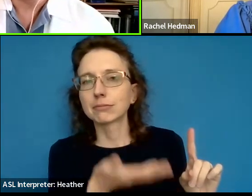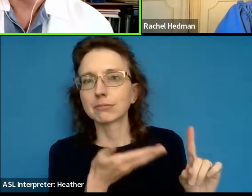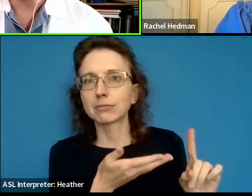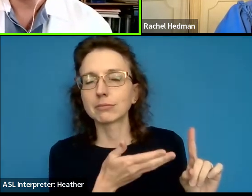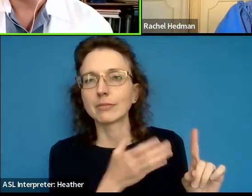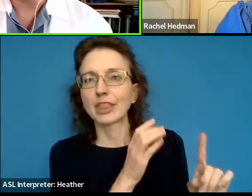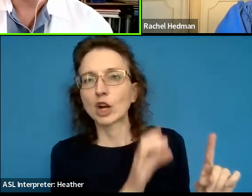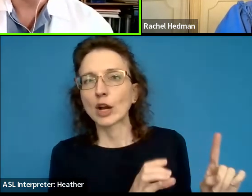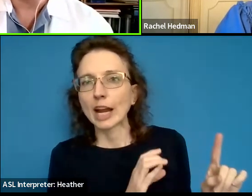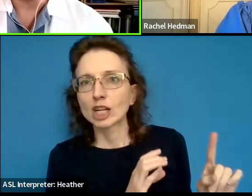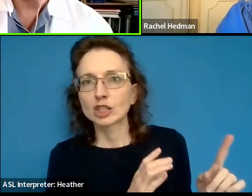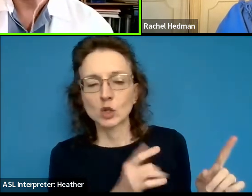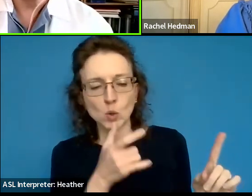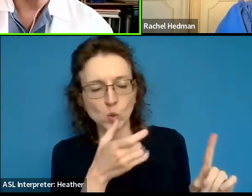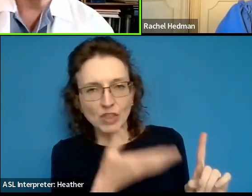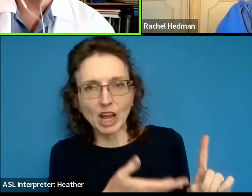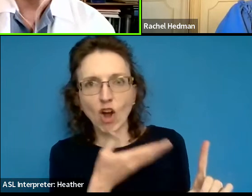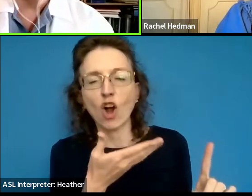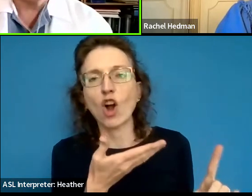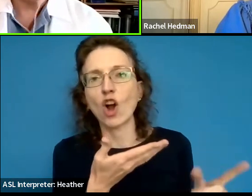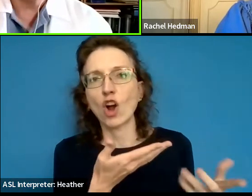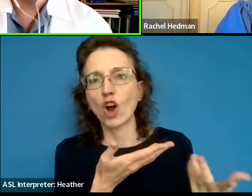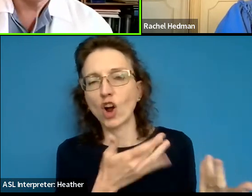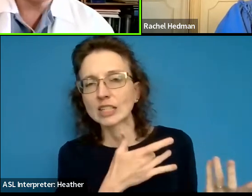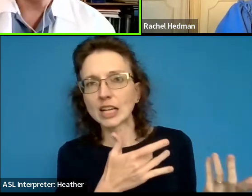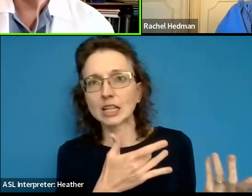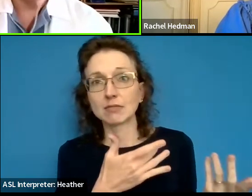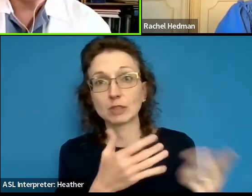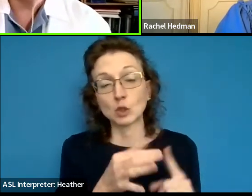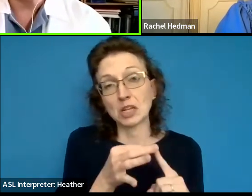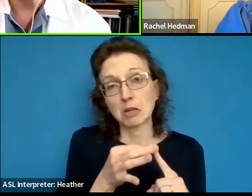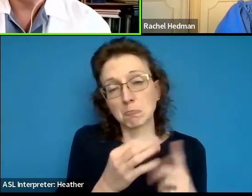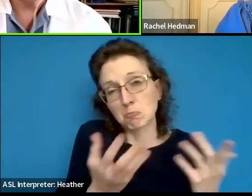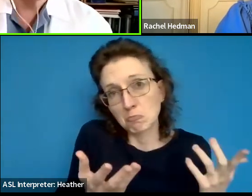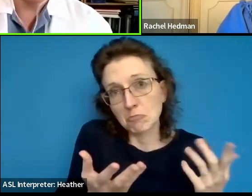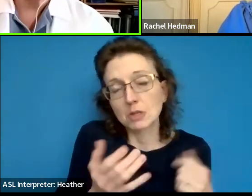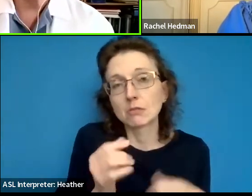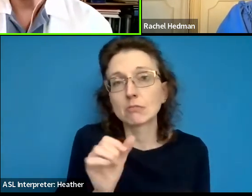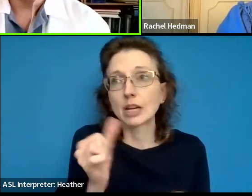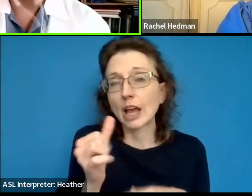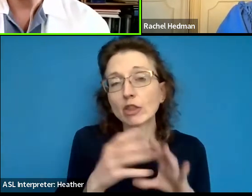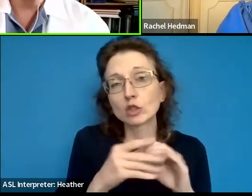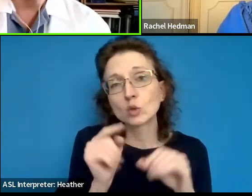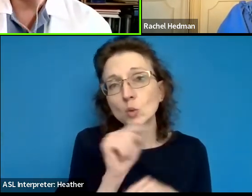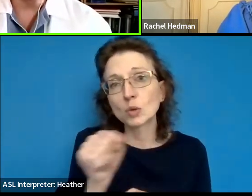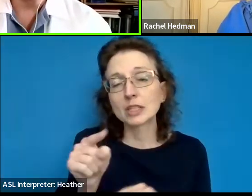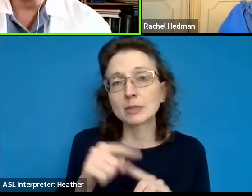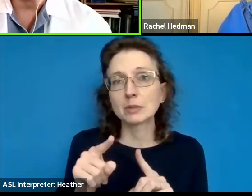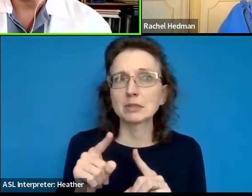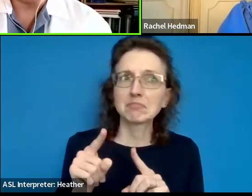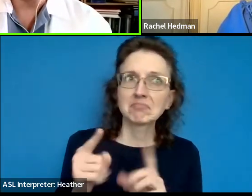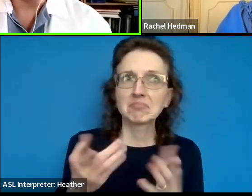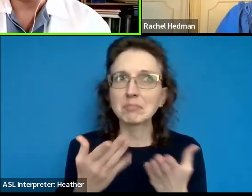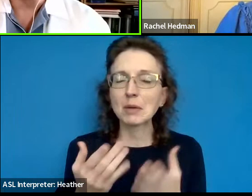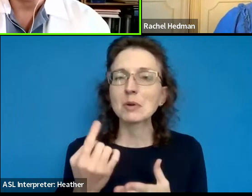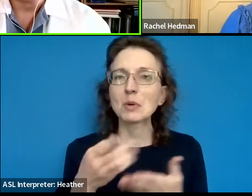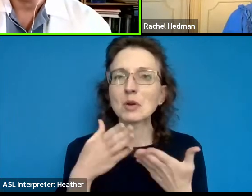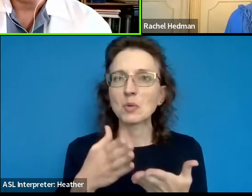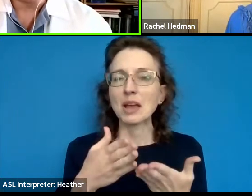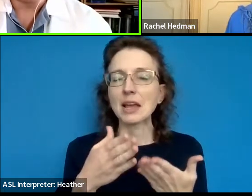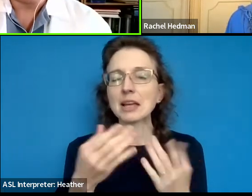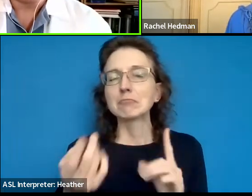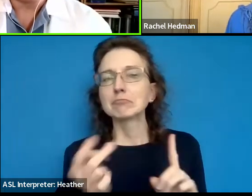attribute of that particular character. I don't know if those are unique. I think you find this in other stories, but that's maybe one way to think